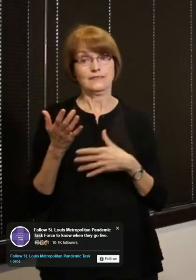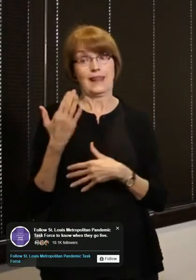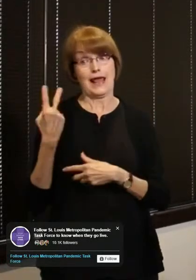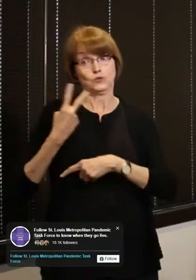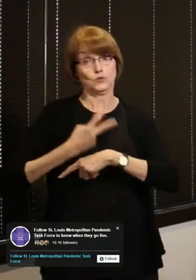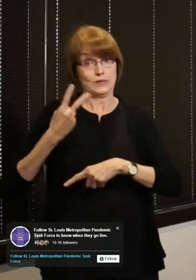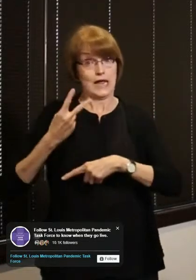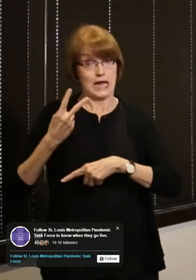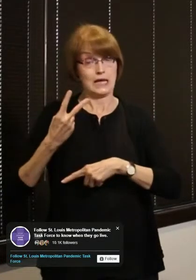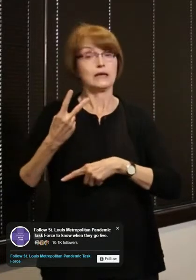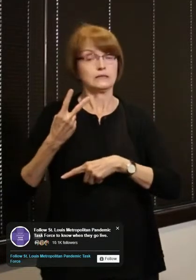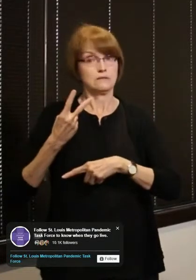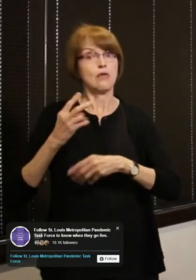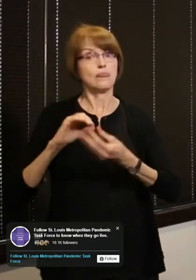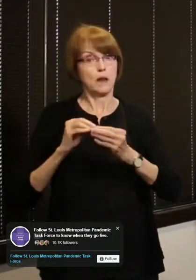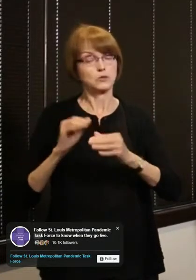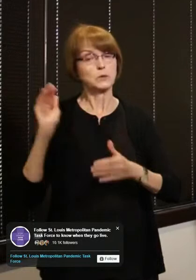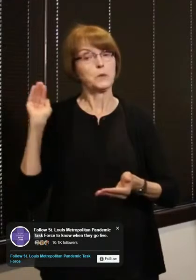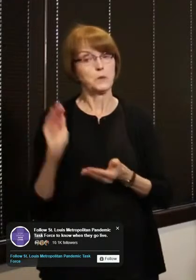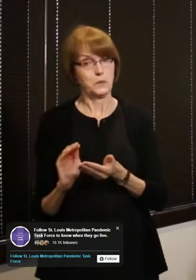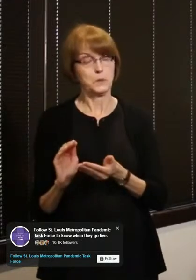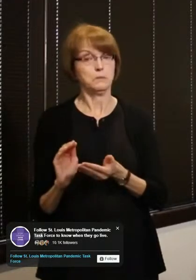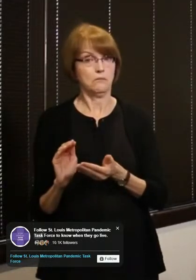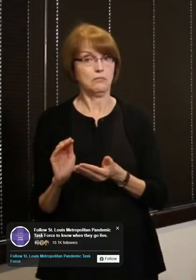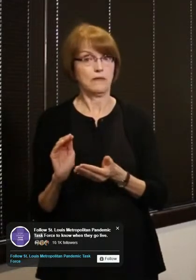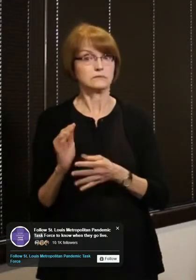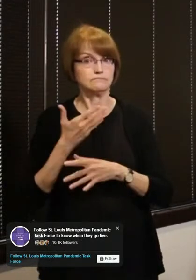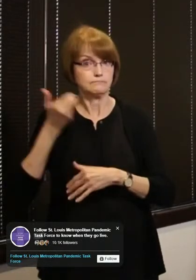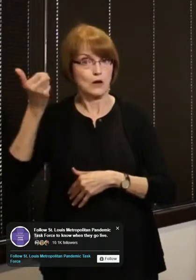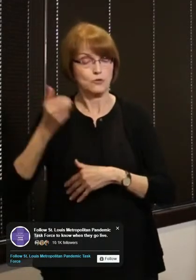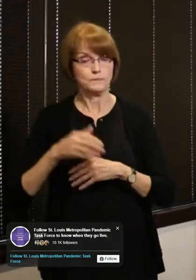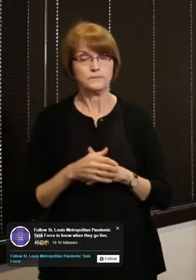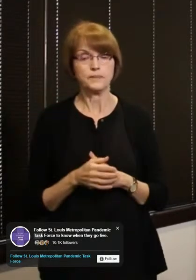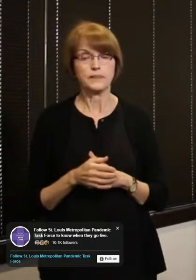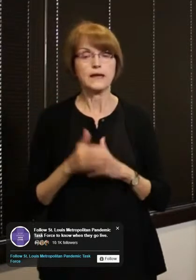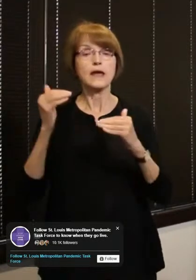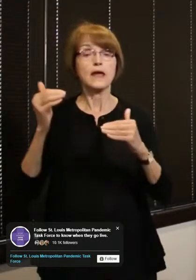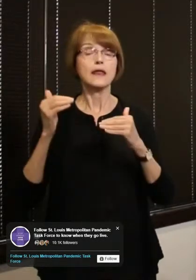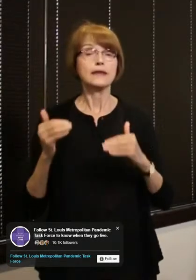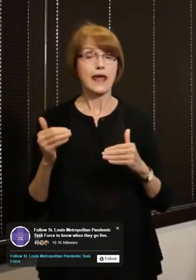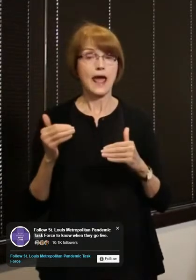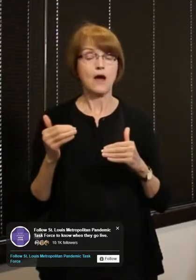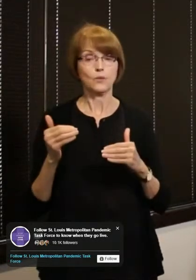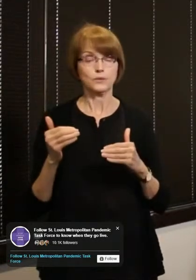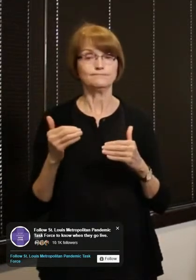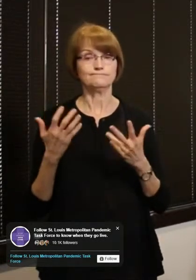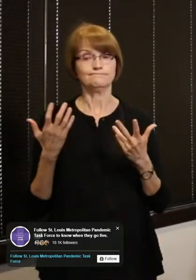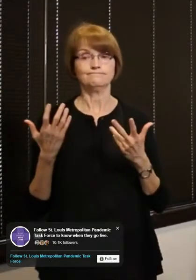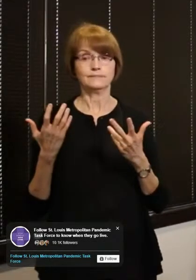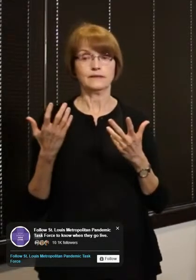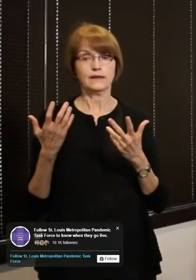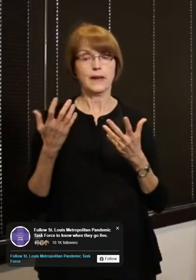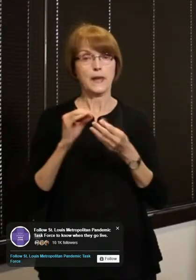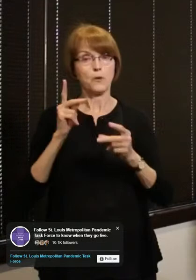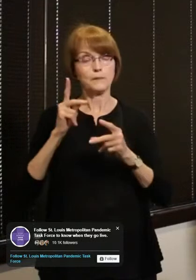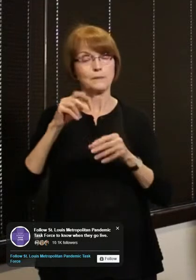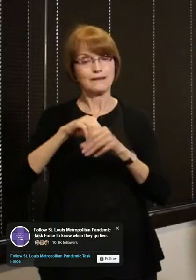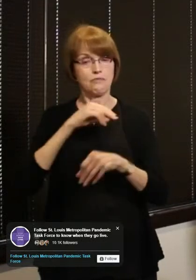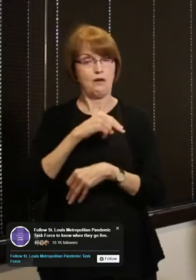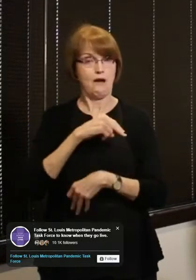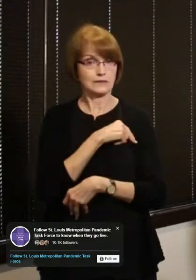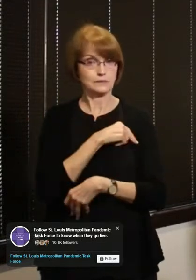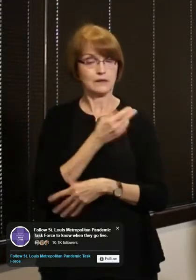of days, we are improving. So now we're going to move on to our hospitalization data. And again,